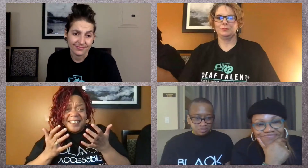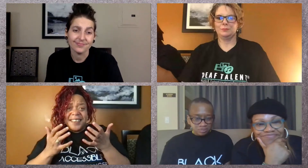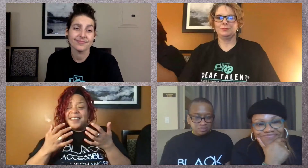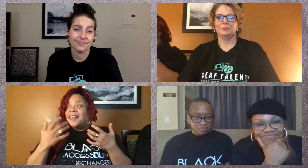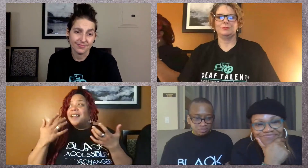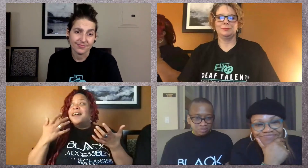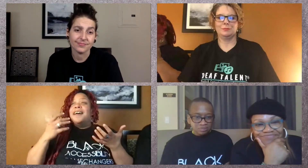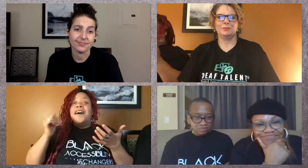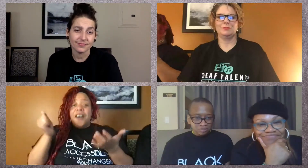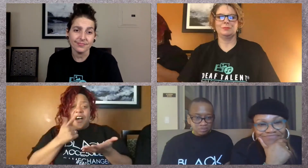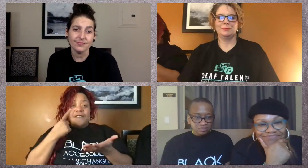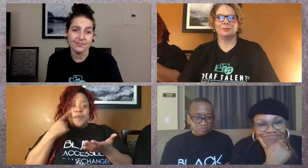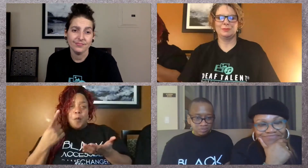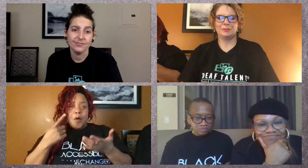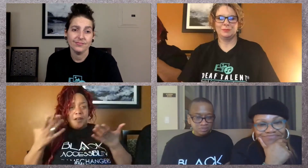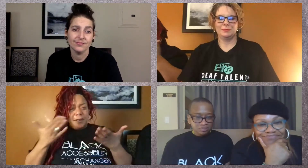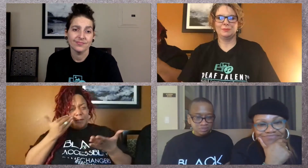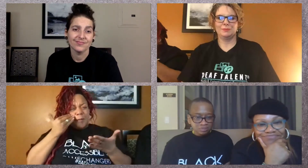because we're in this thing together.